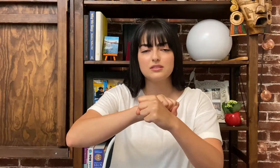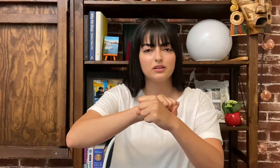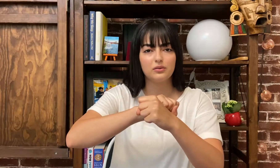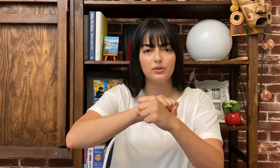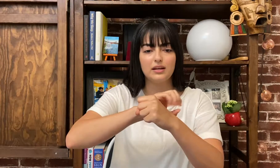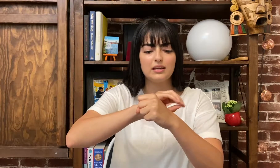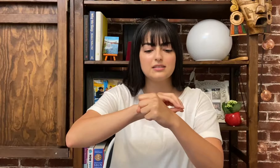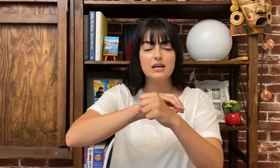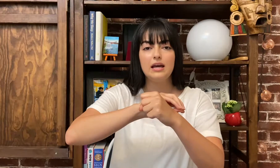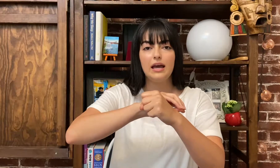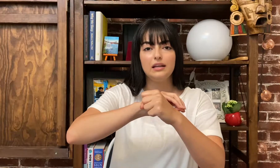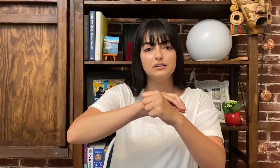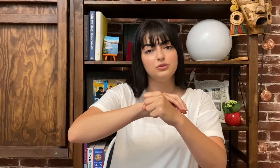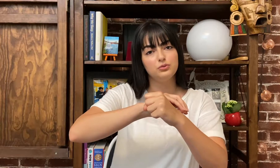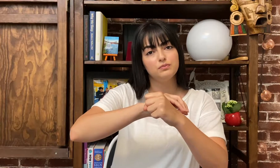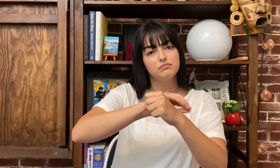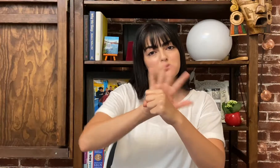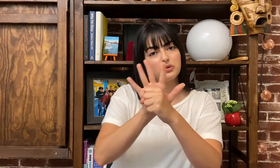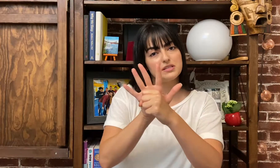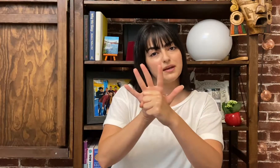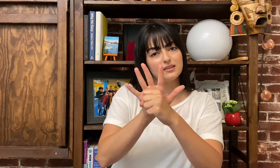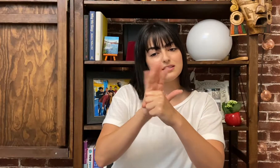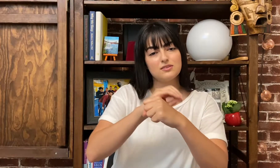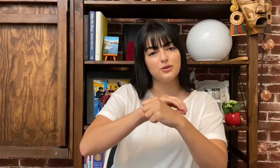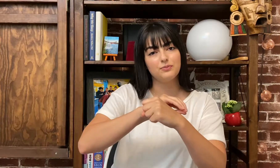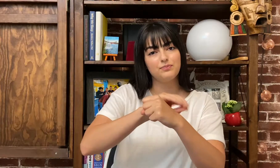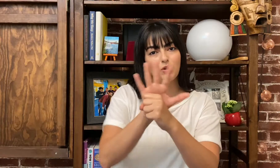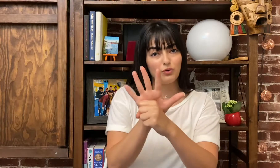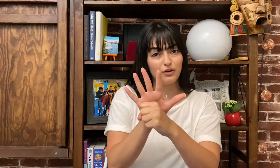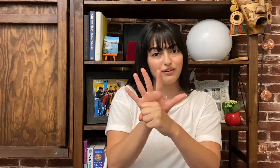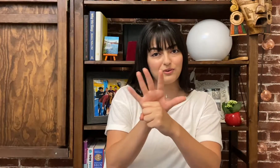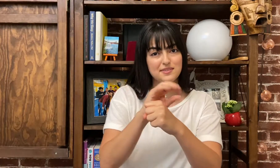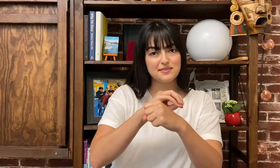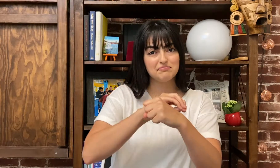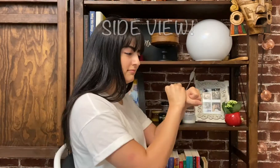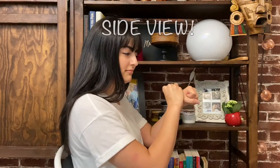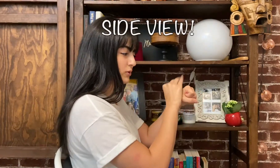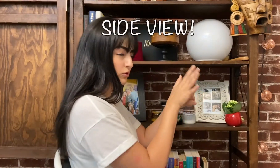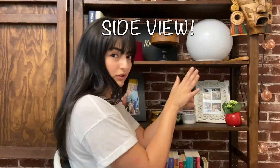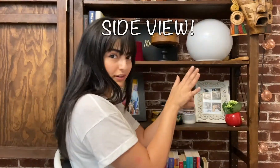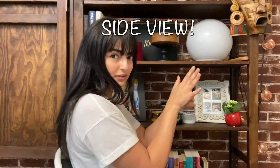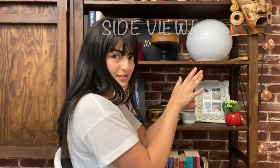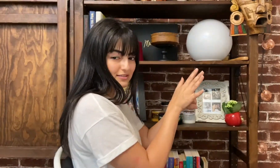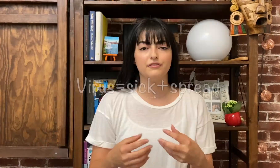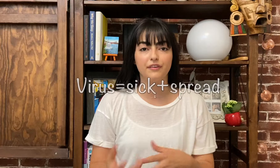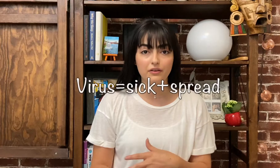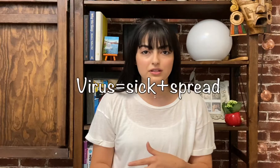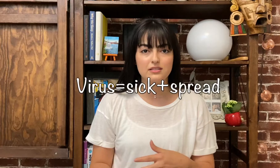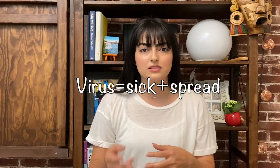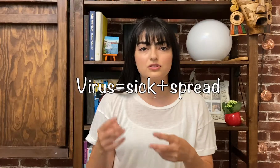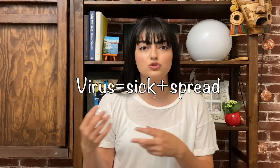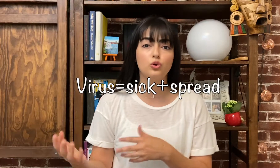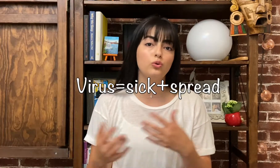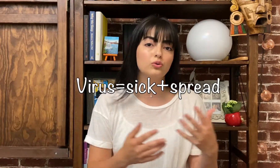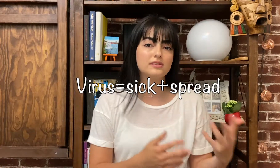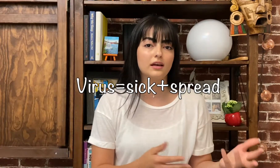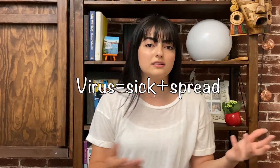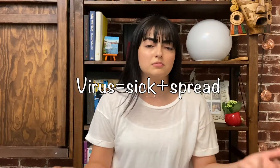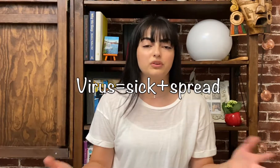it with an S and you do the spikes. So coronavirus. Coronavirus. Virus is two signs put